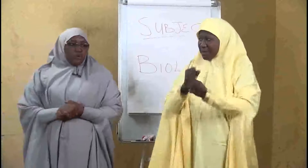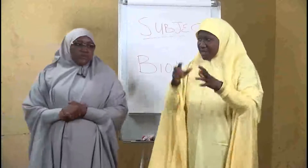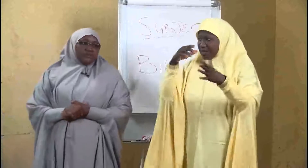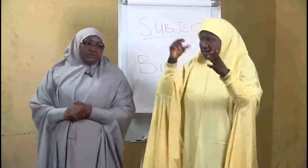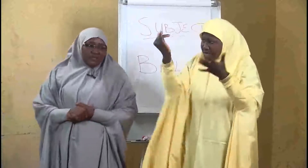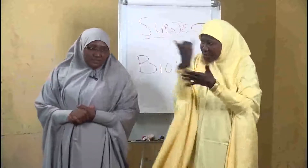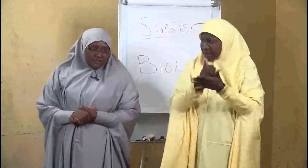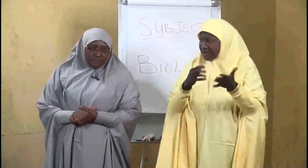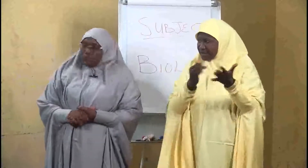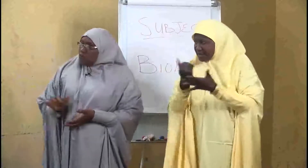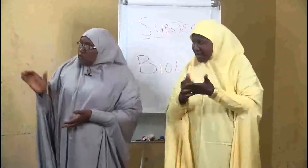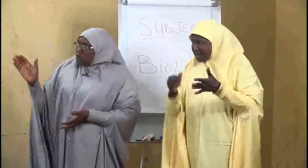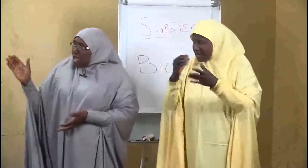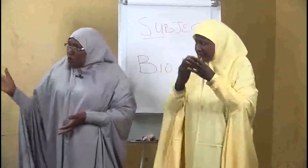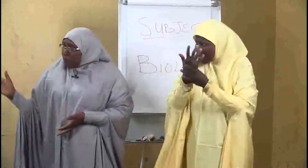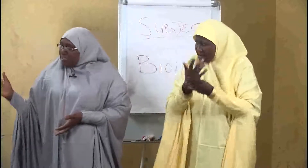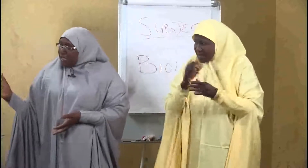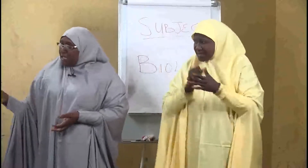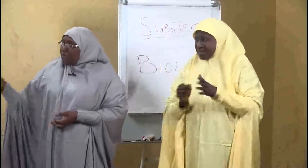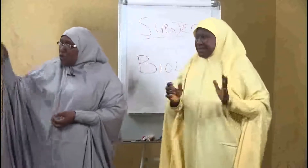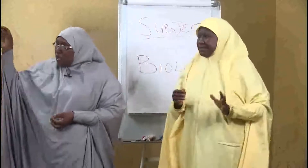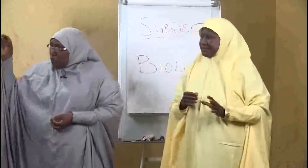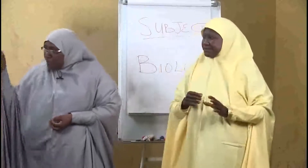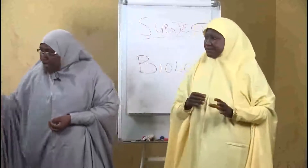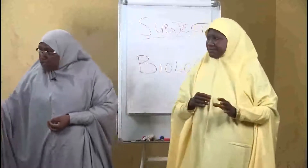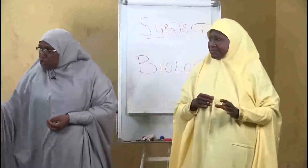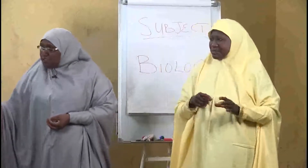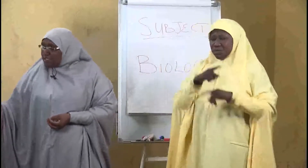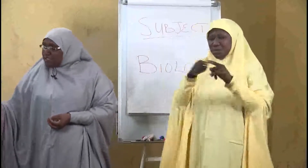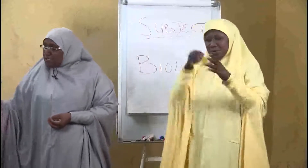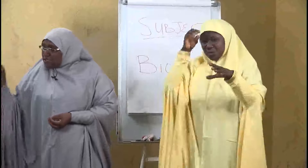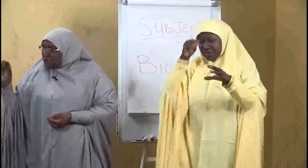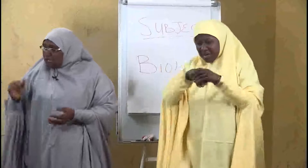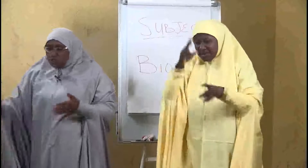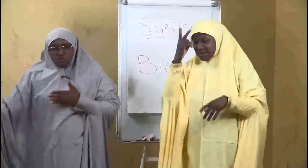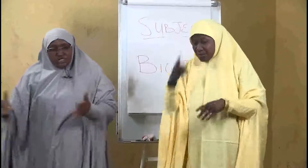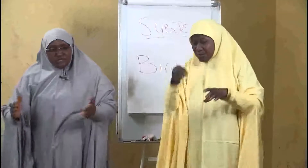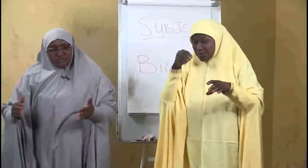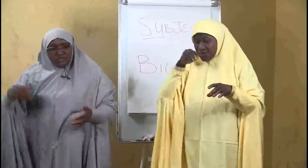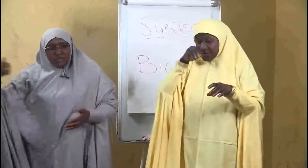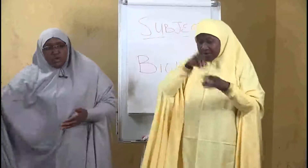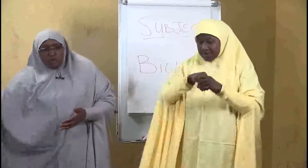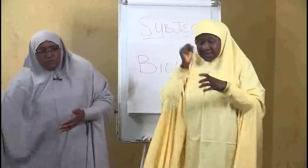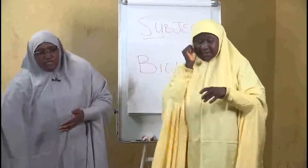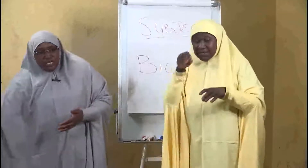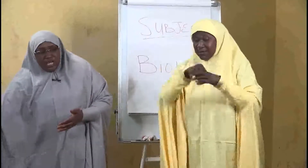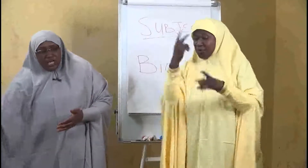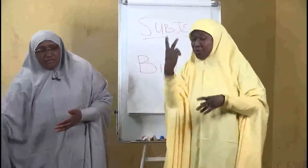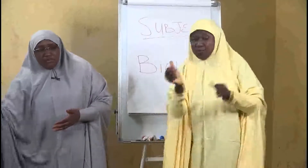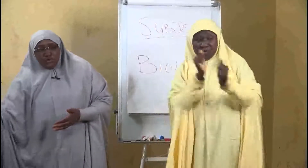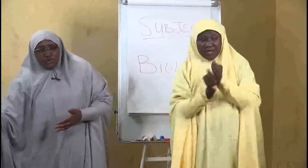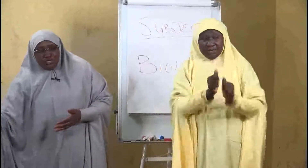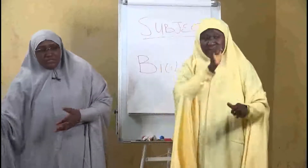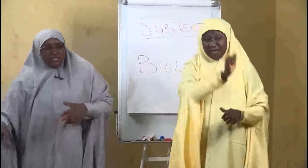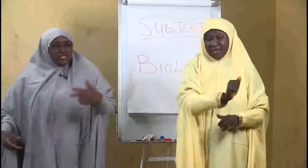in both things. I will repeat again. When you plant the 2 seeds in the 2 tins, tin